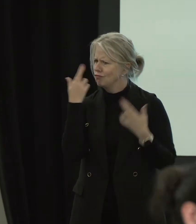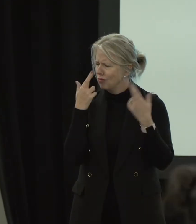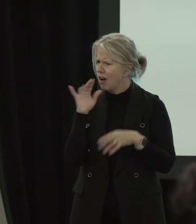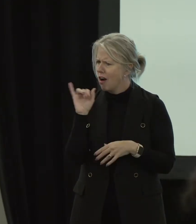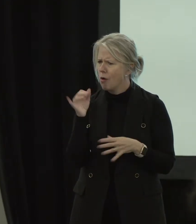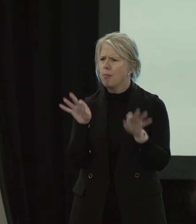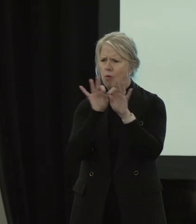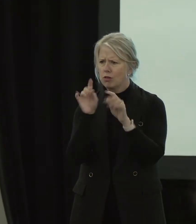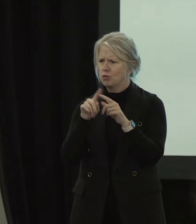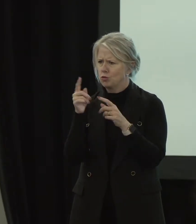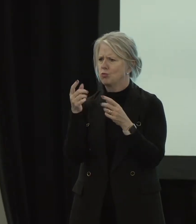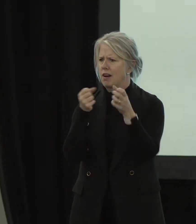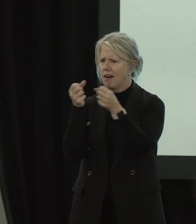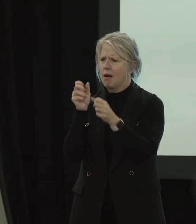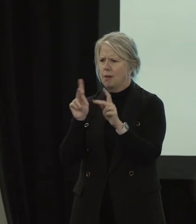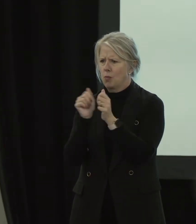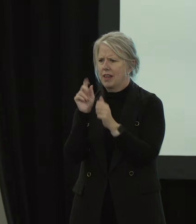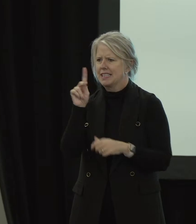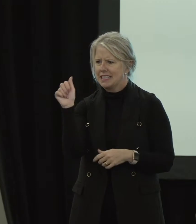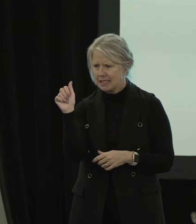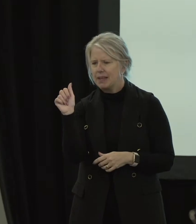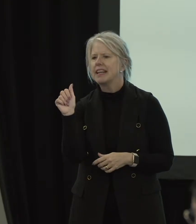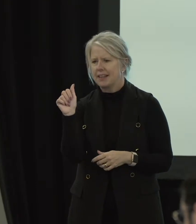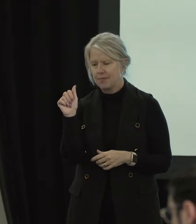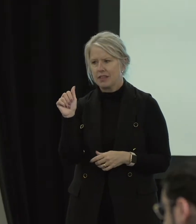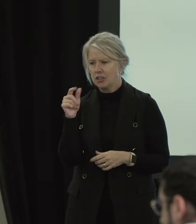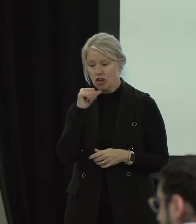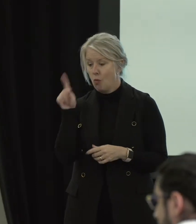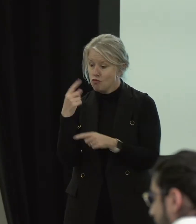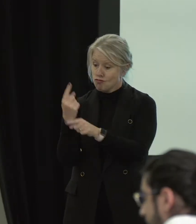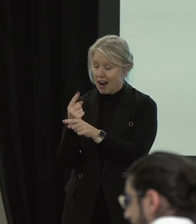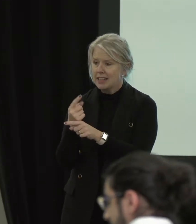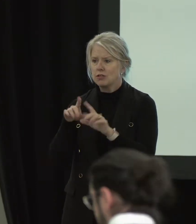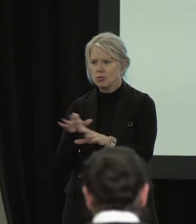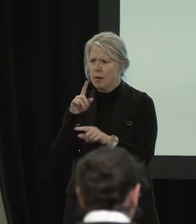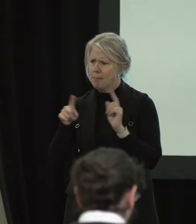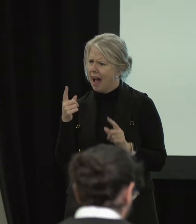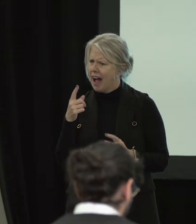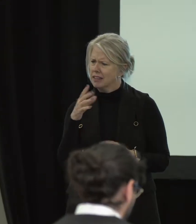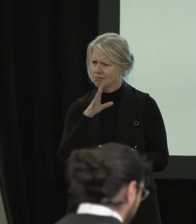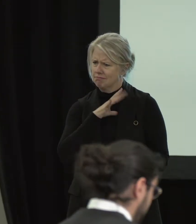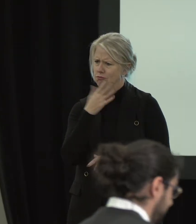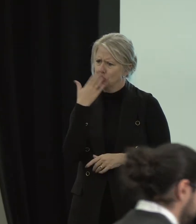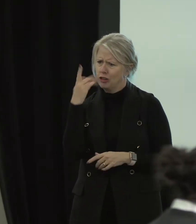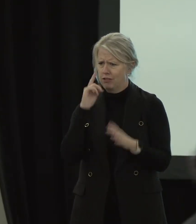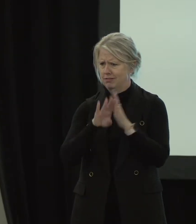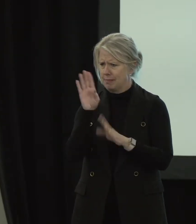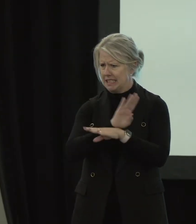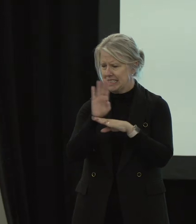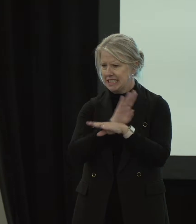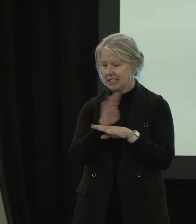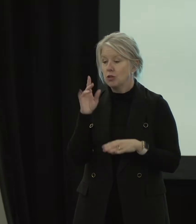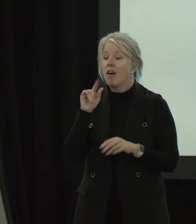that hiring people with disabilities isn't just the right thing to do, it's good for business. And so the Ability First Coalition was